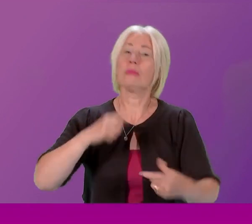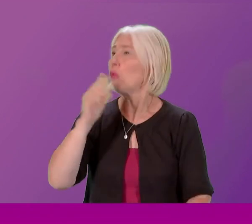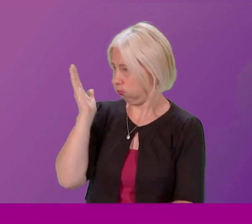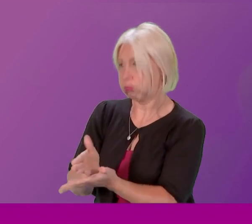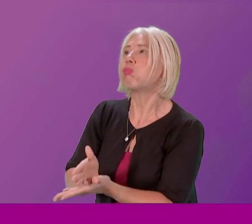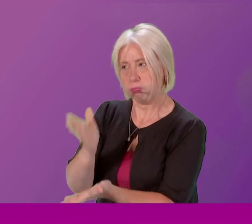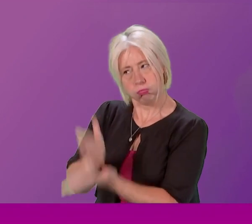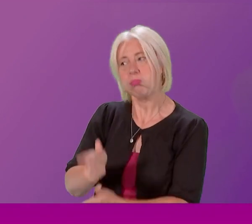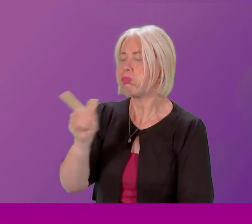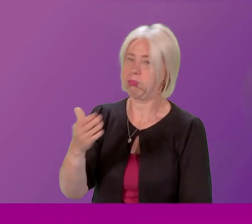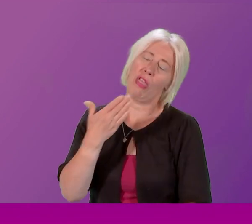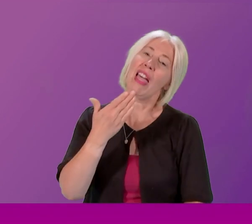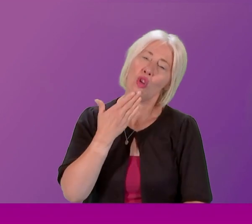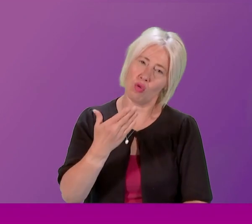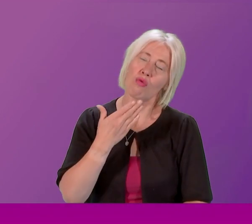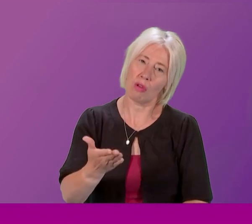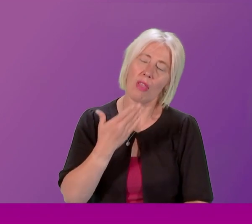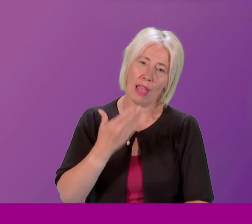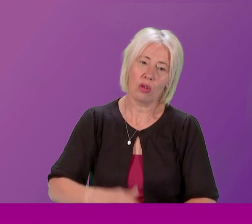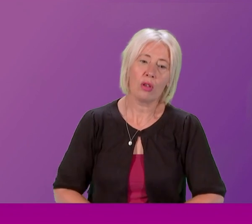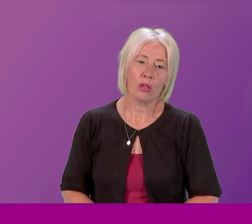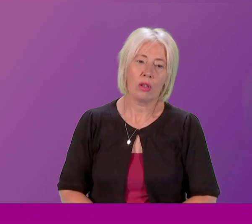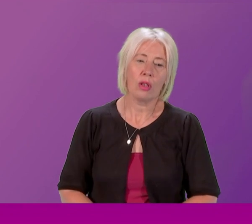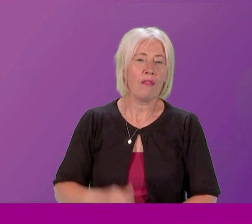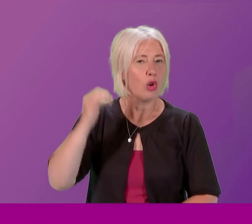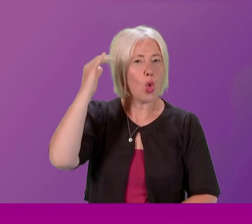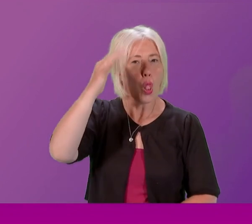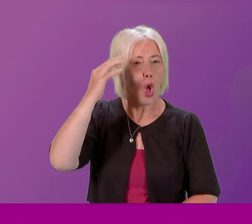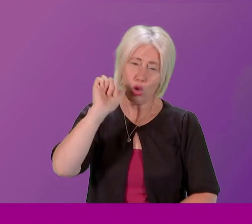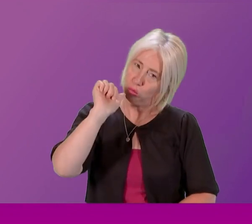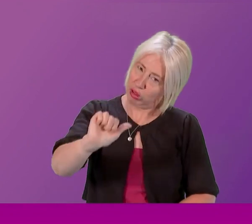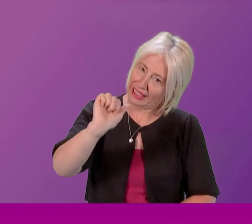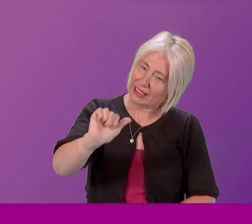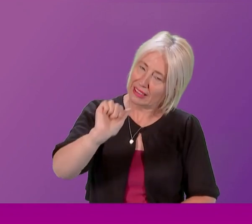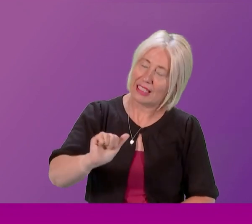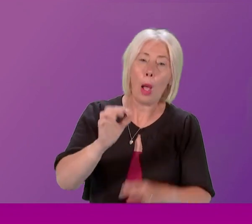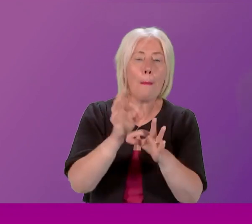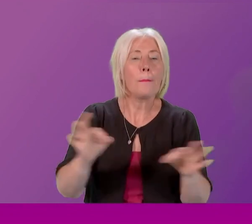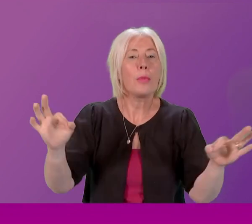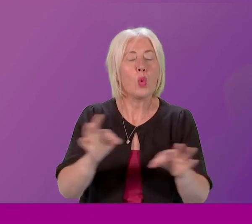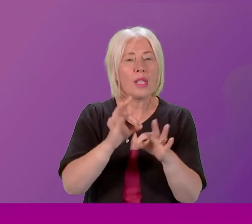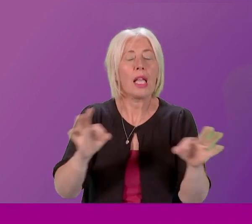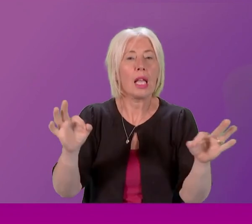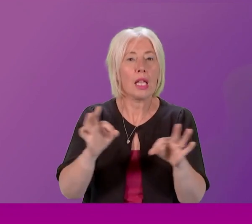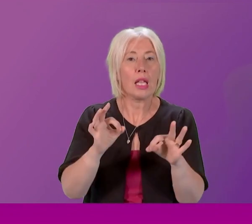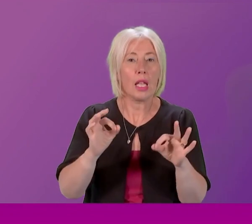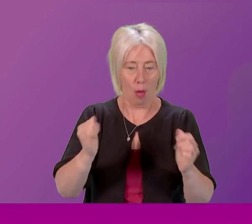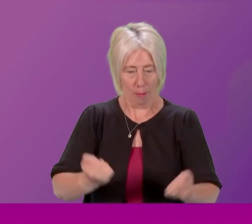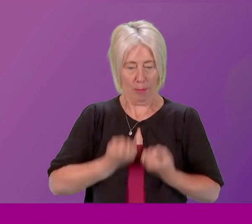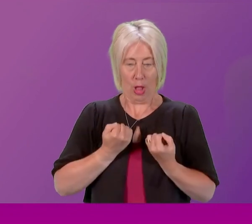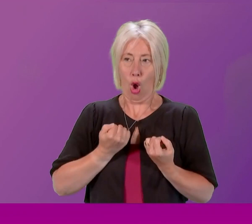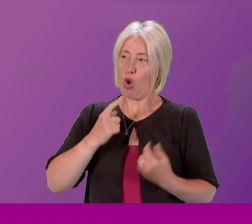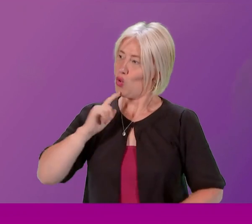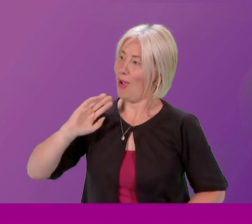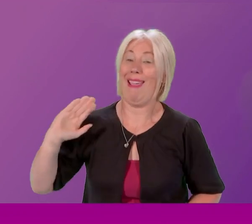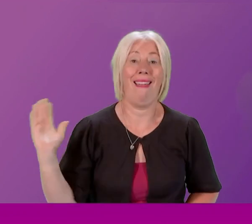Absolutely, yes, exactly. Thank you for your thoughts there. I think you're absolutely right that music does belong to us all,